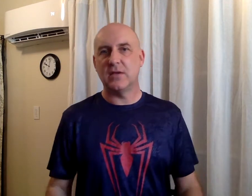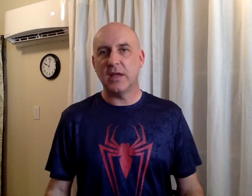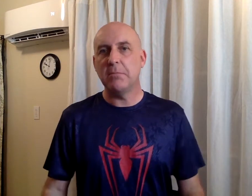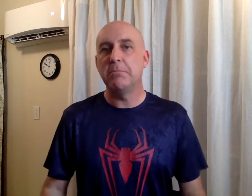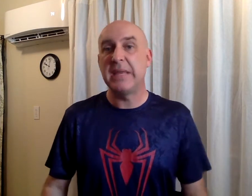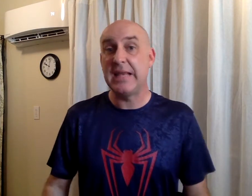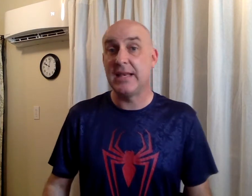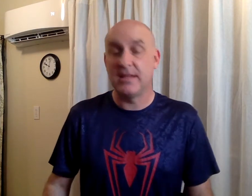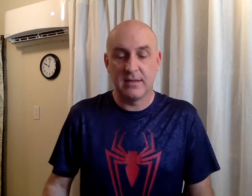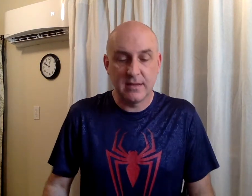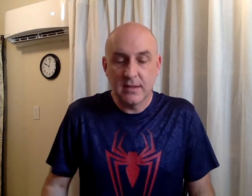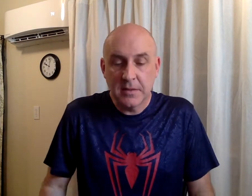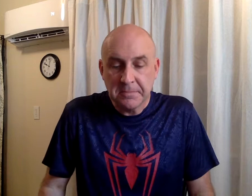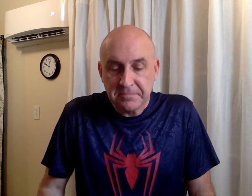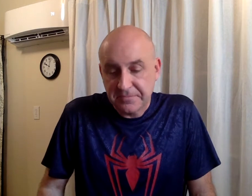Okay, mean.